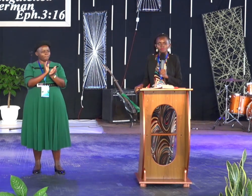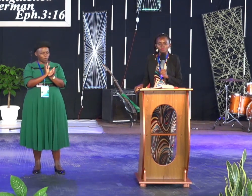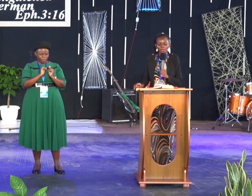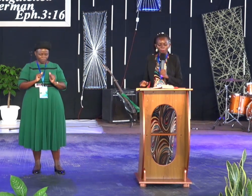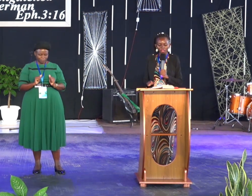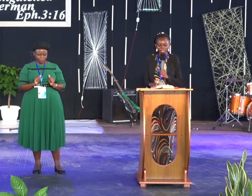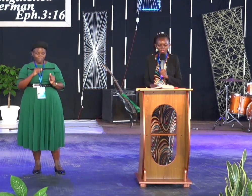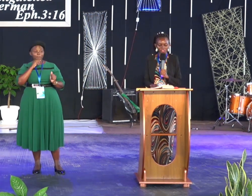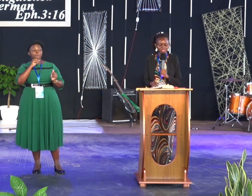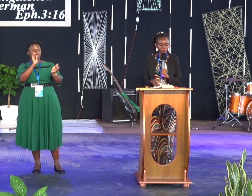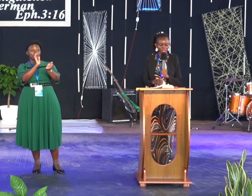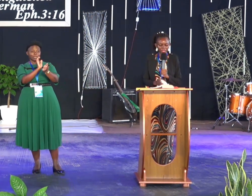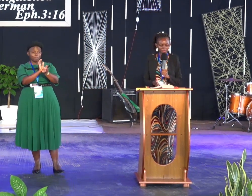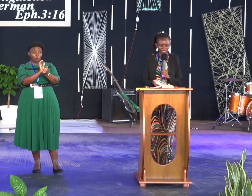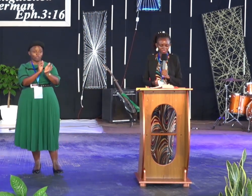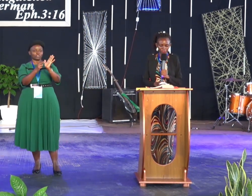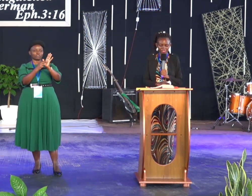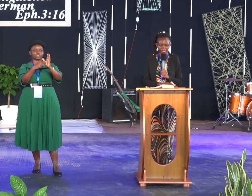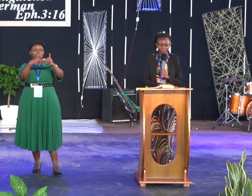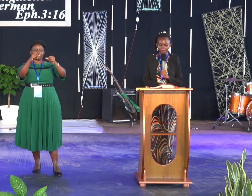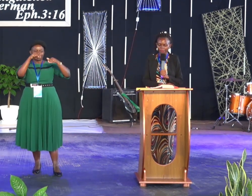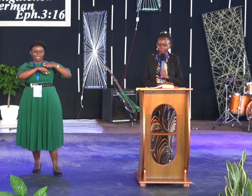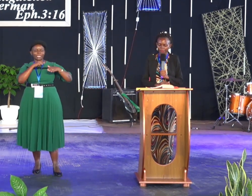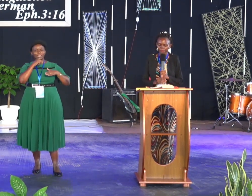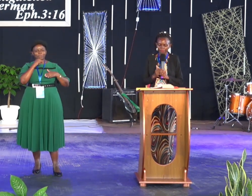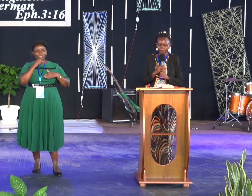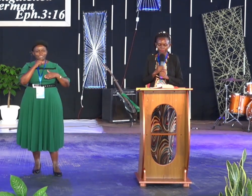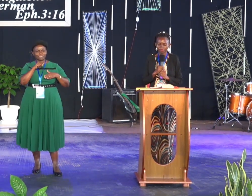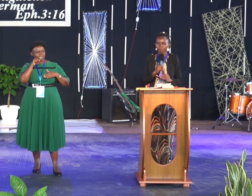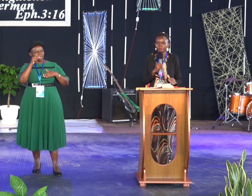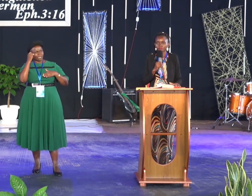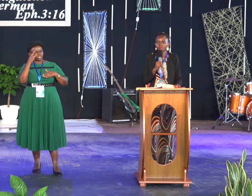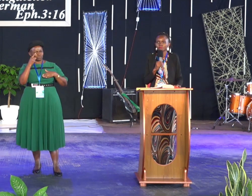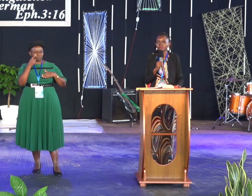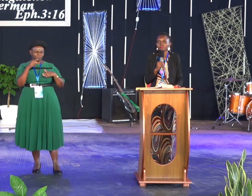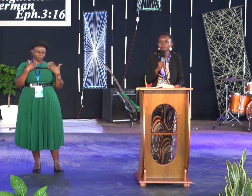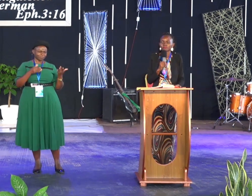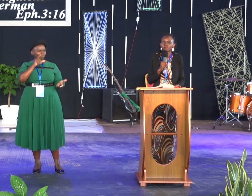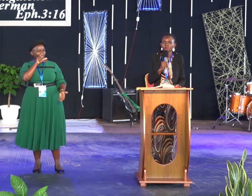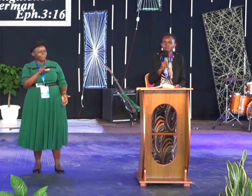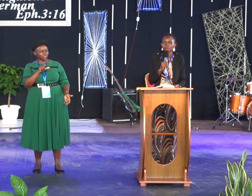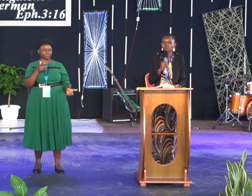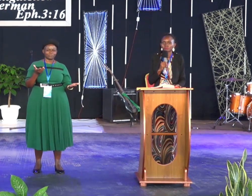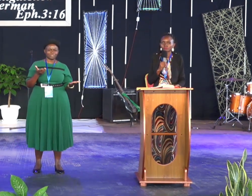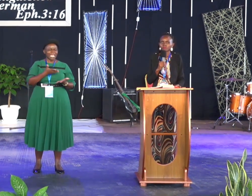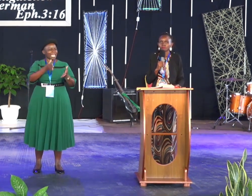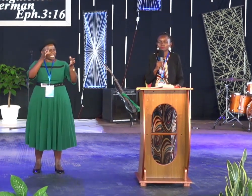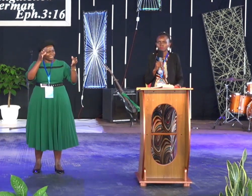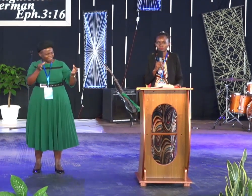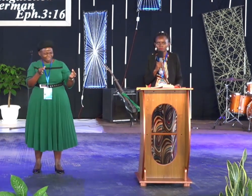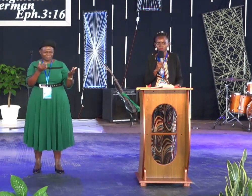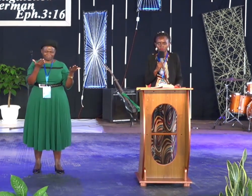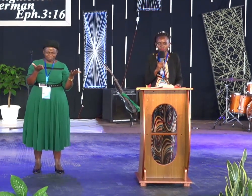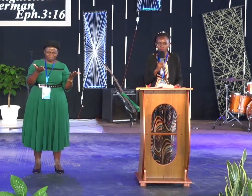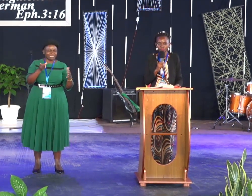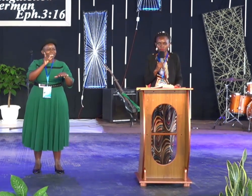w'omunda wano. Paul introduces the word inner man unto us. Yategeera nti amanyi agatambuza omuntu oba omuntu kyonna kyali